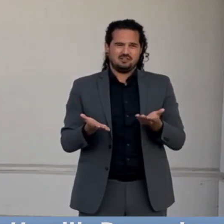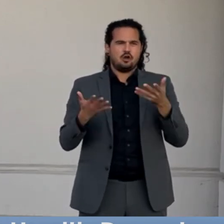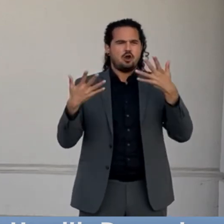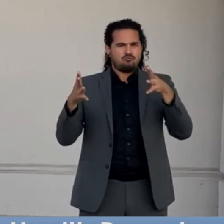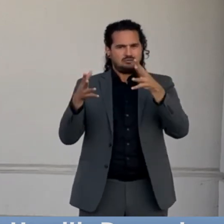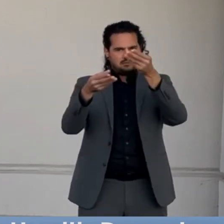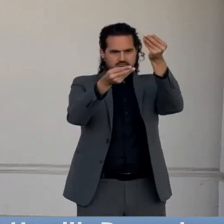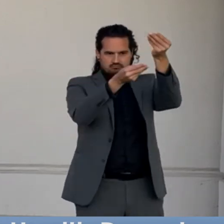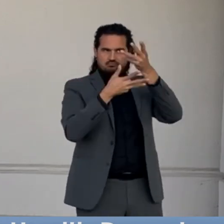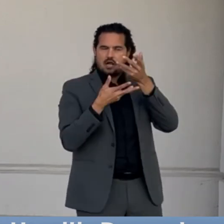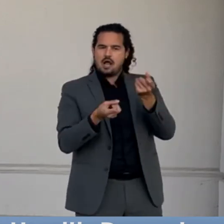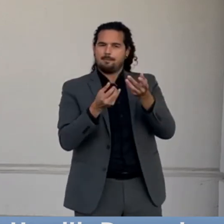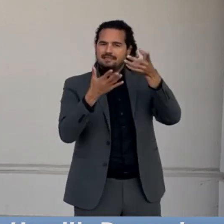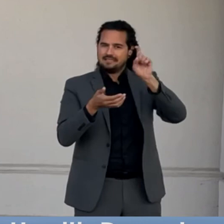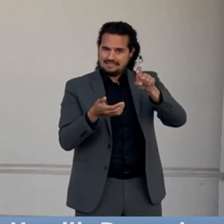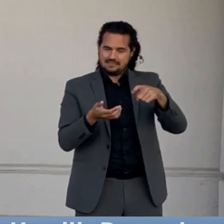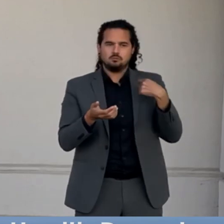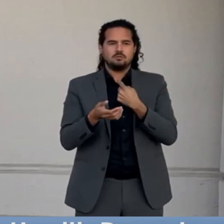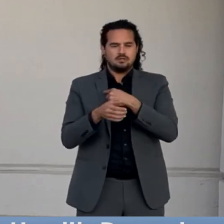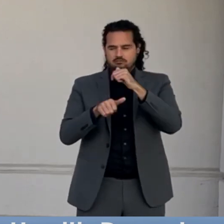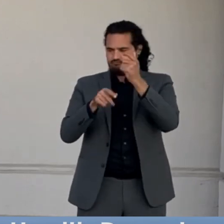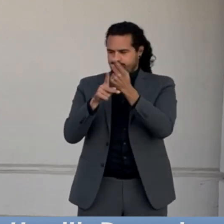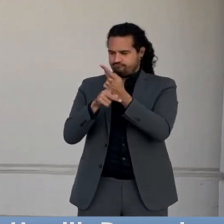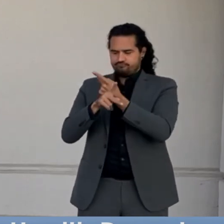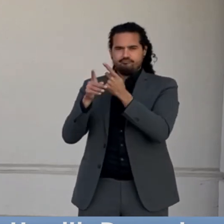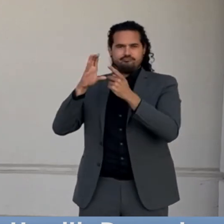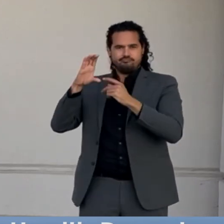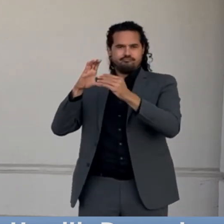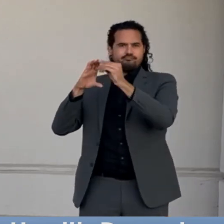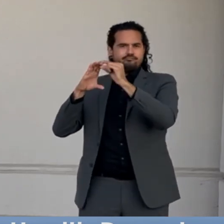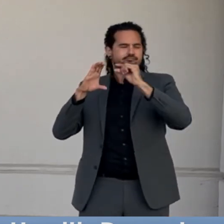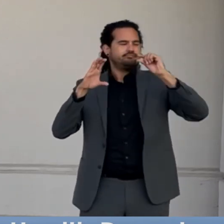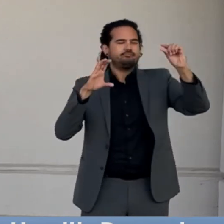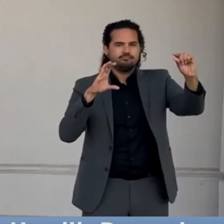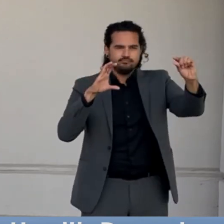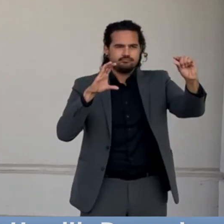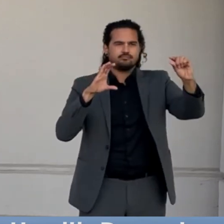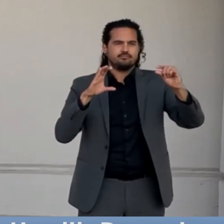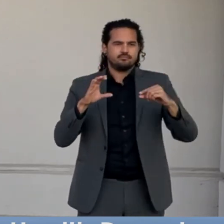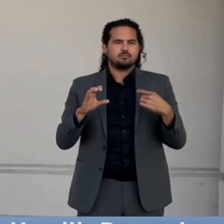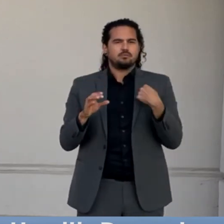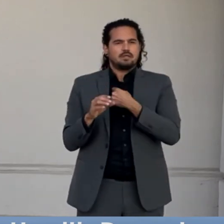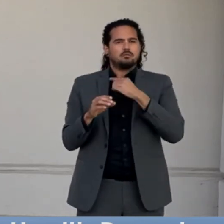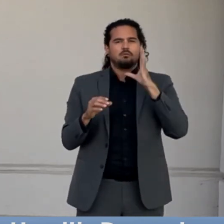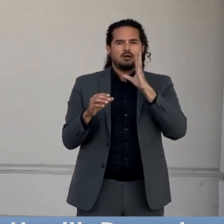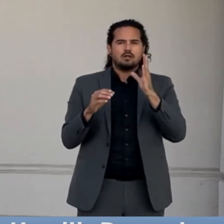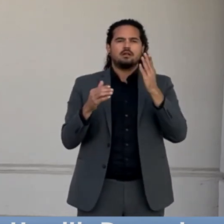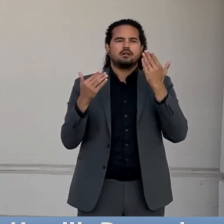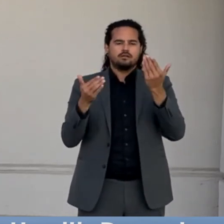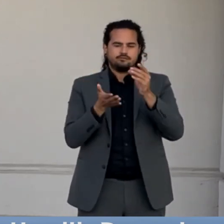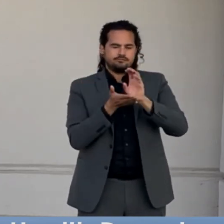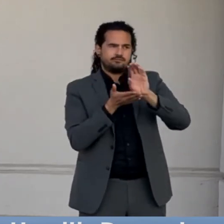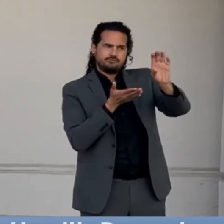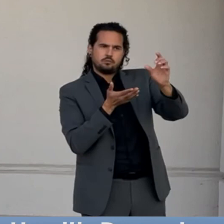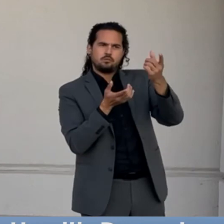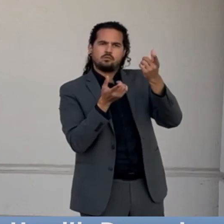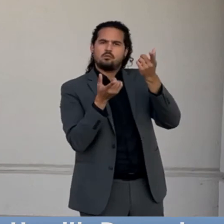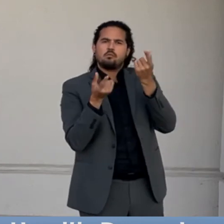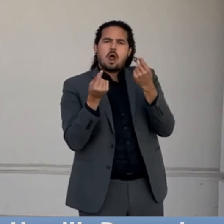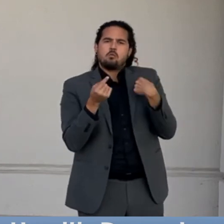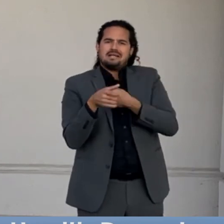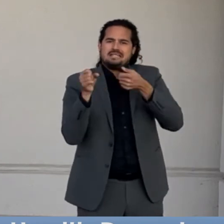and what we were given. And so that will occur subsequently with all of the additional recommendations that